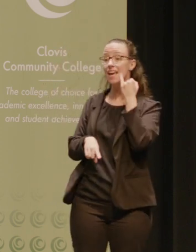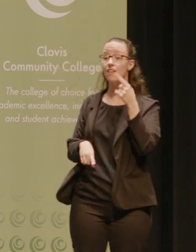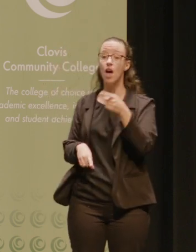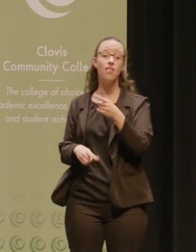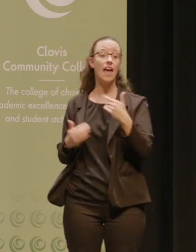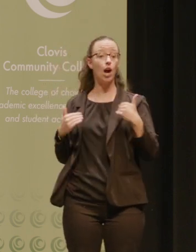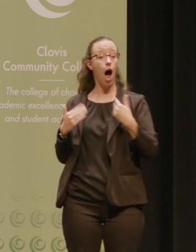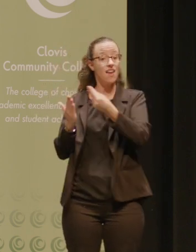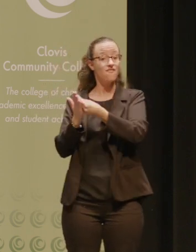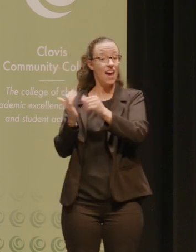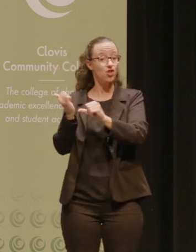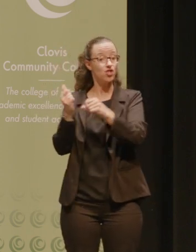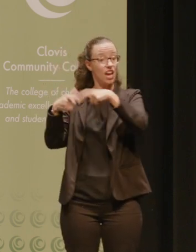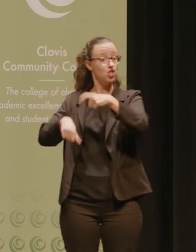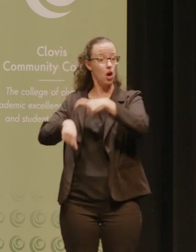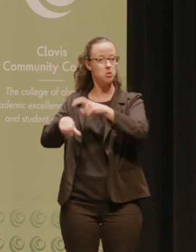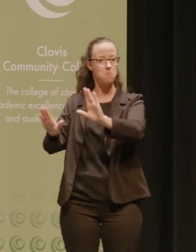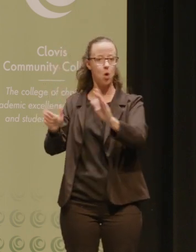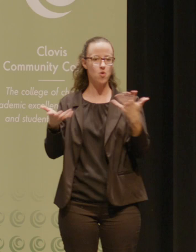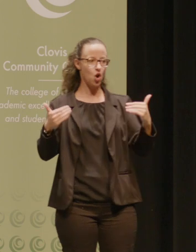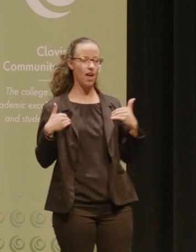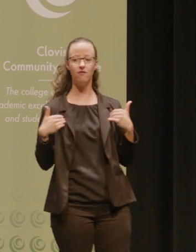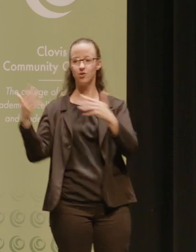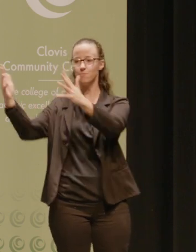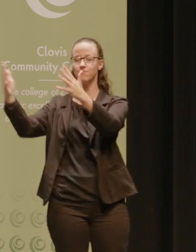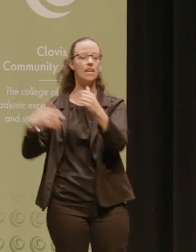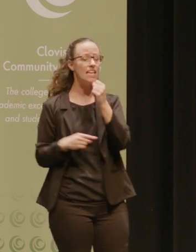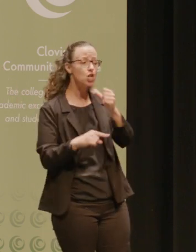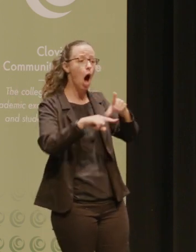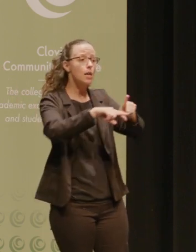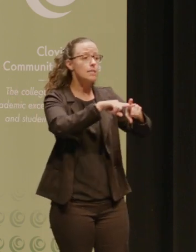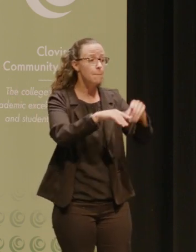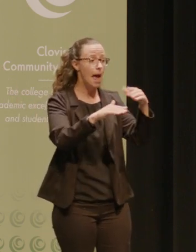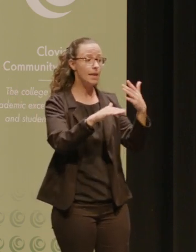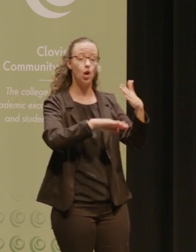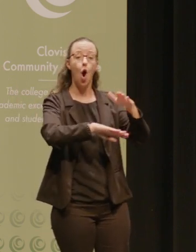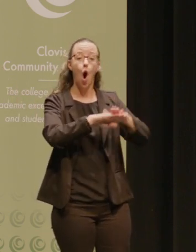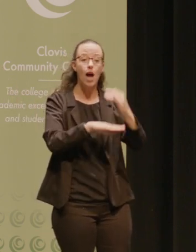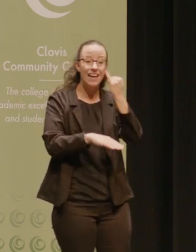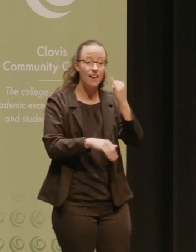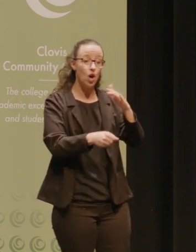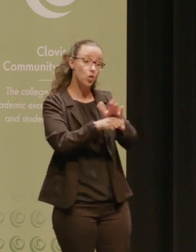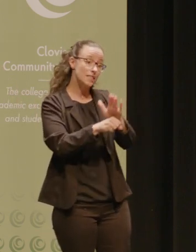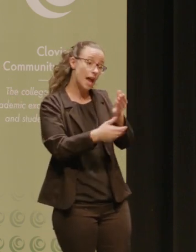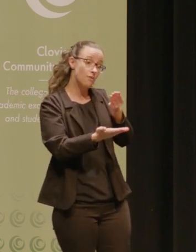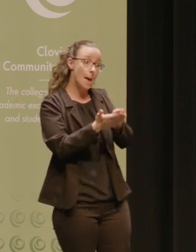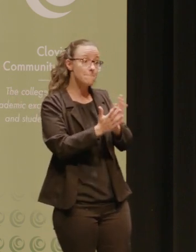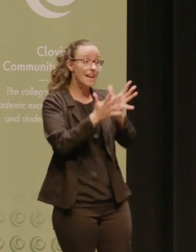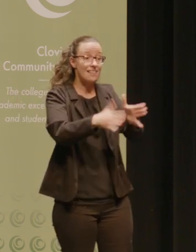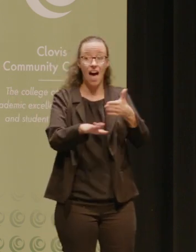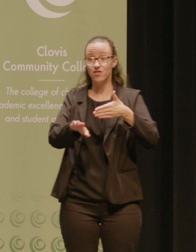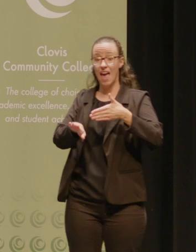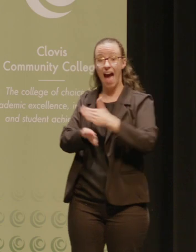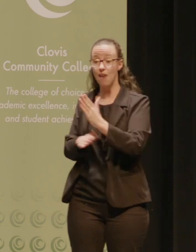not their financial aid check came in on time. It's not dependent on whether or not there's enough left over after they've paid the rest